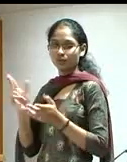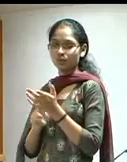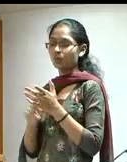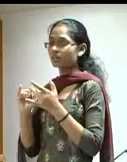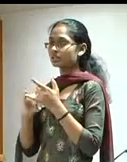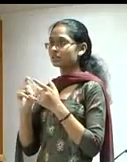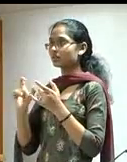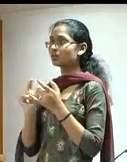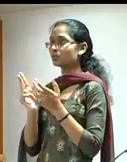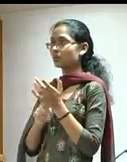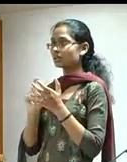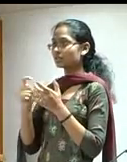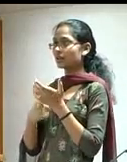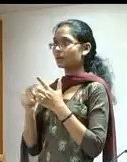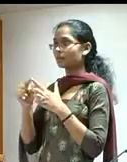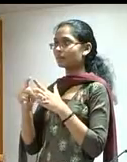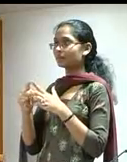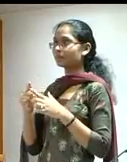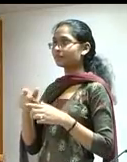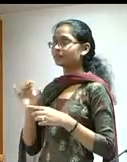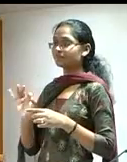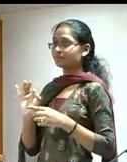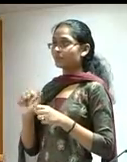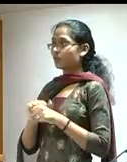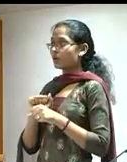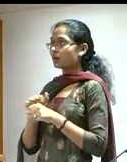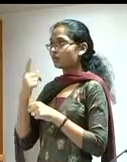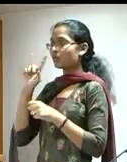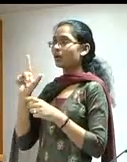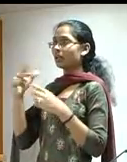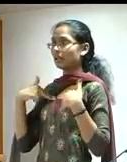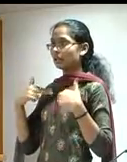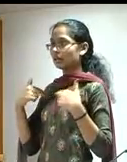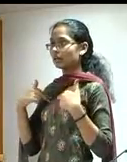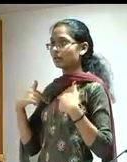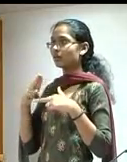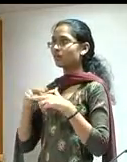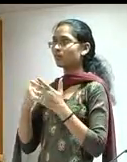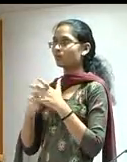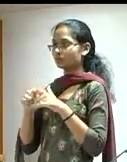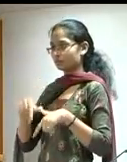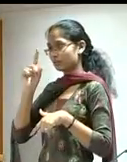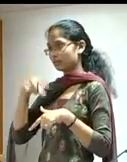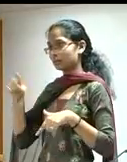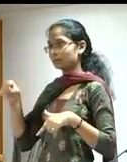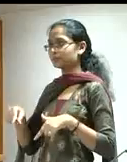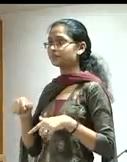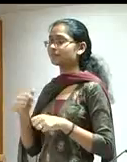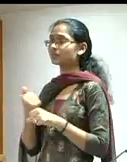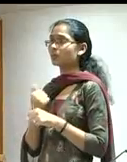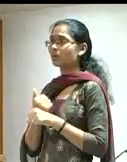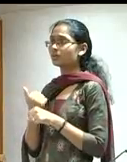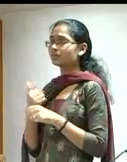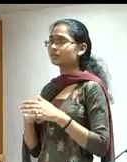was ratified by India in October 2007 and has therefore acquired legal force in India. And as Professor Gandhi said, should also